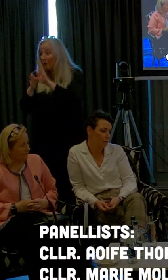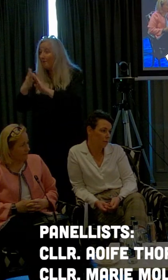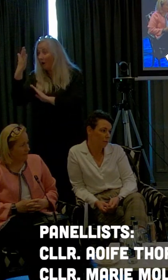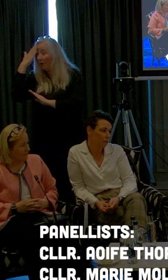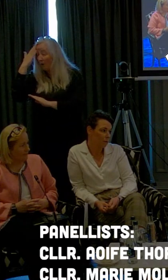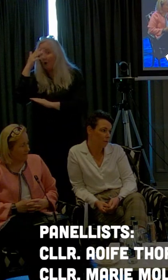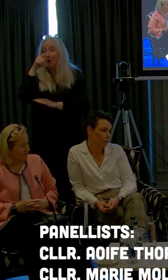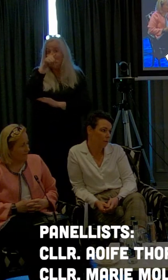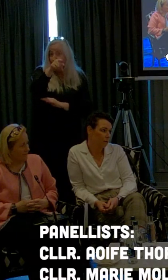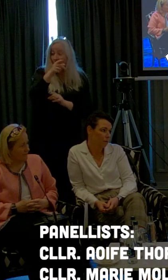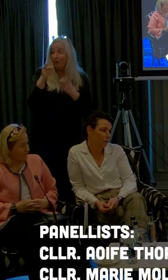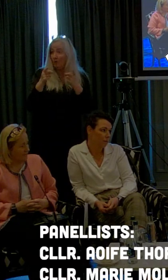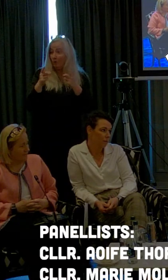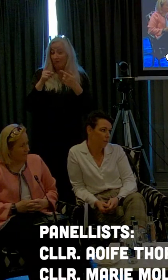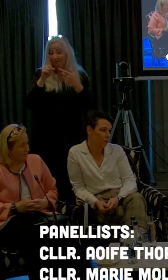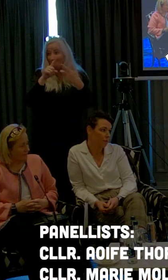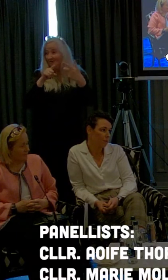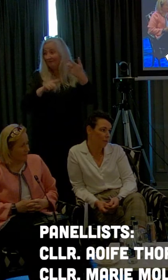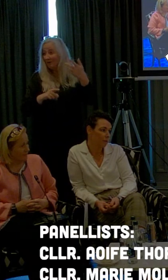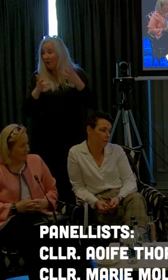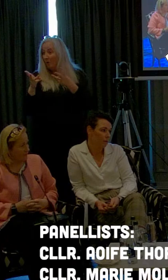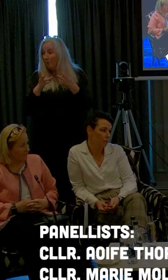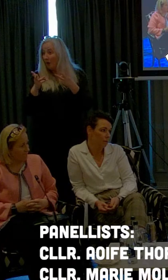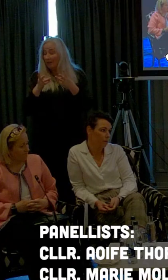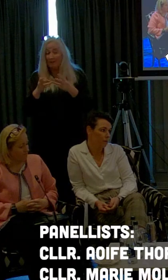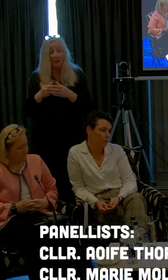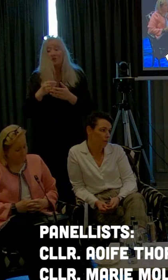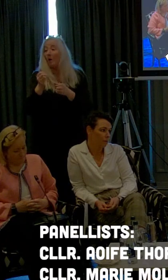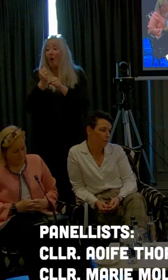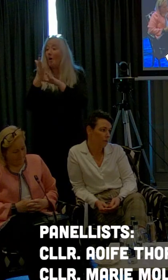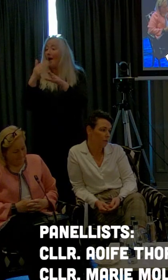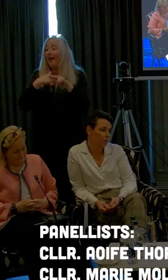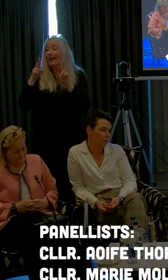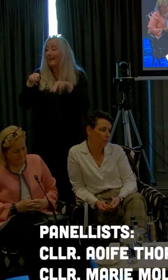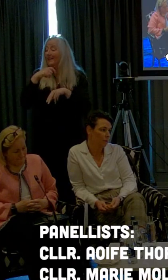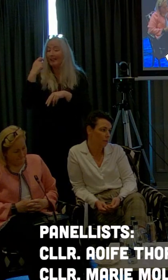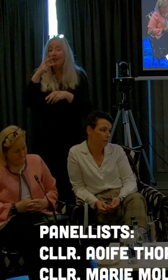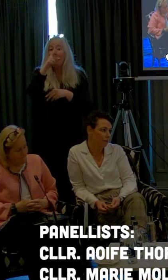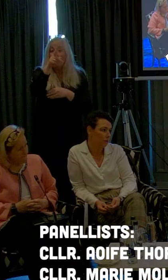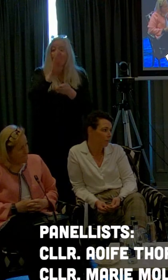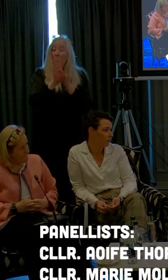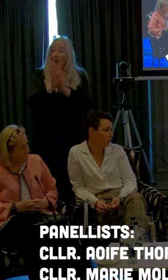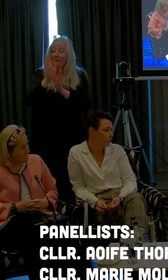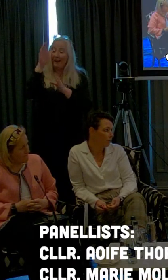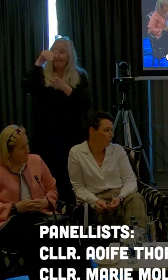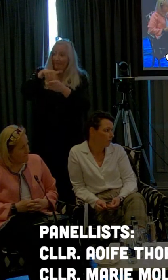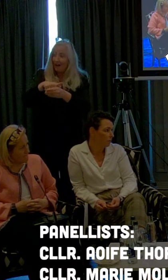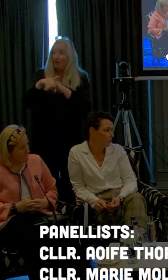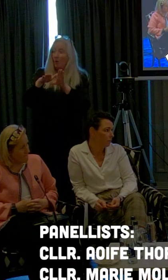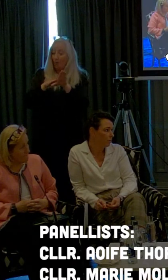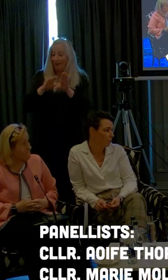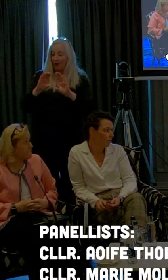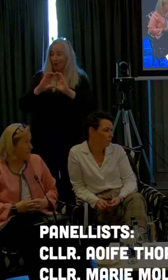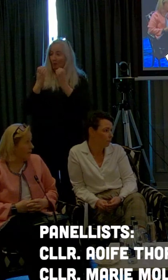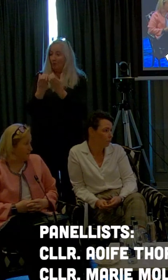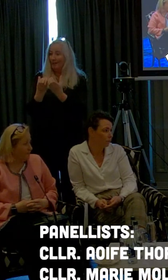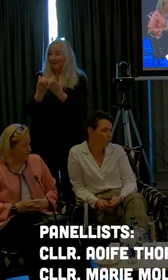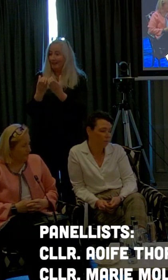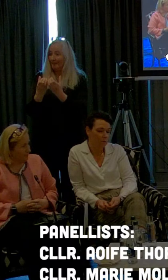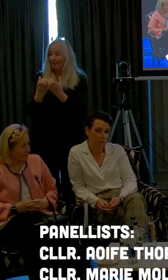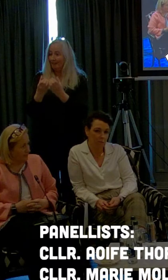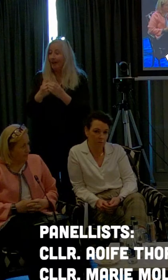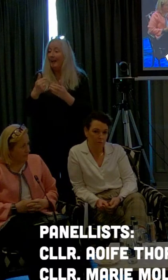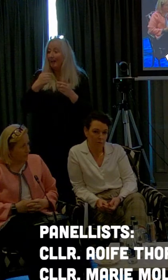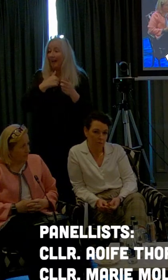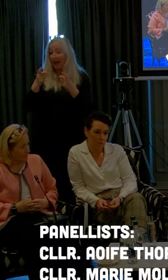so I also would say to you, get involved in the community. I do so much